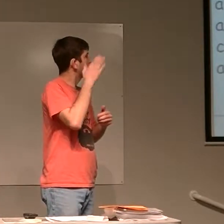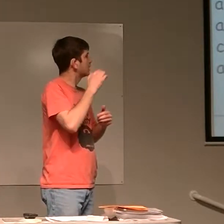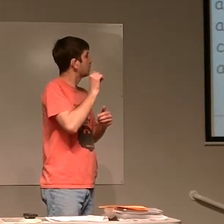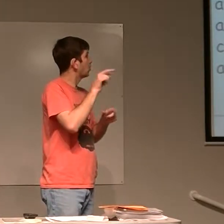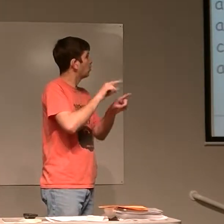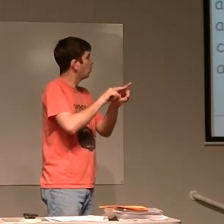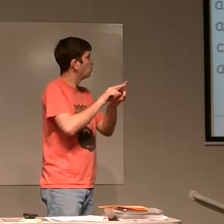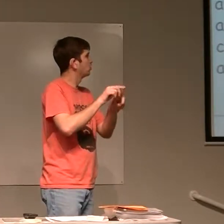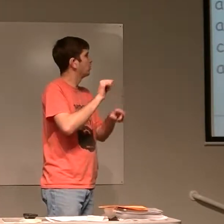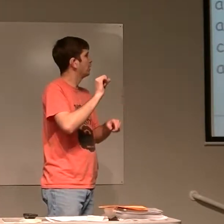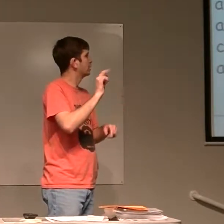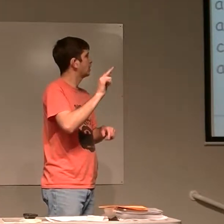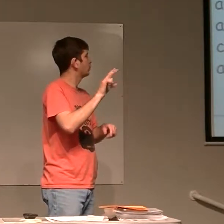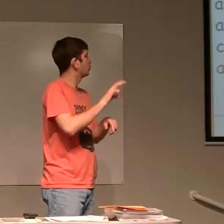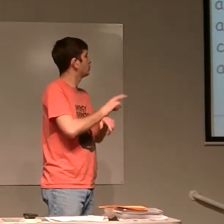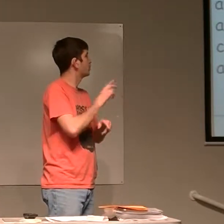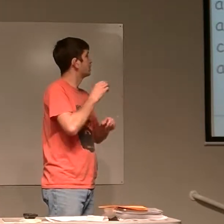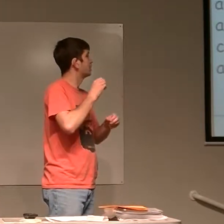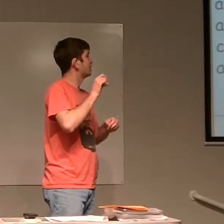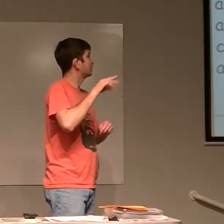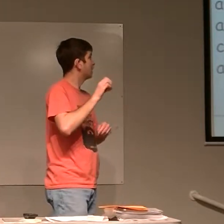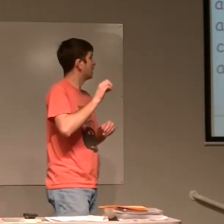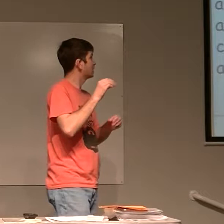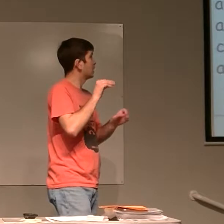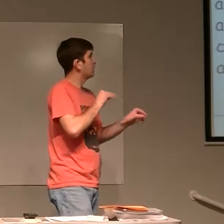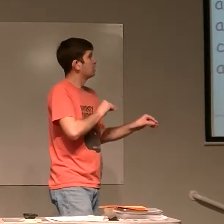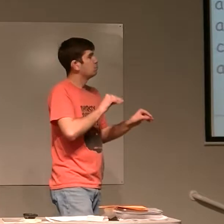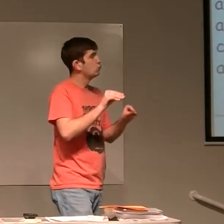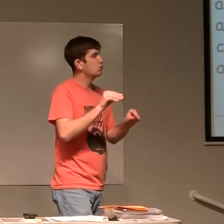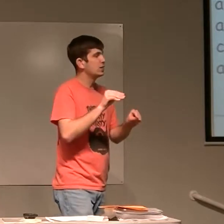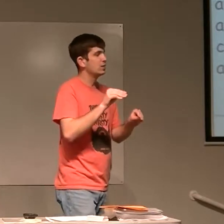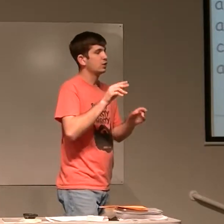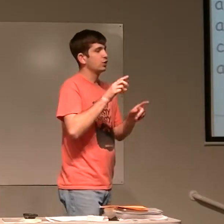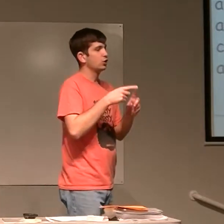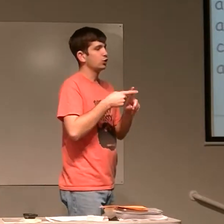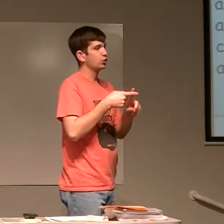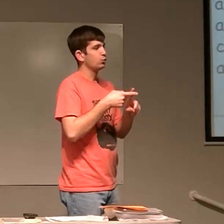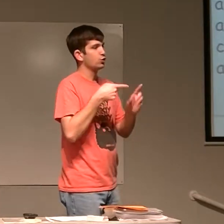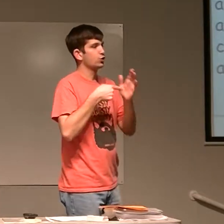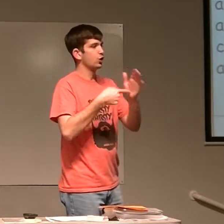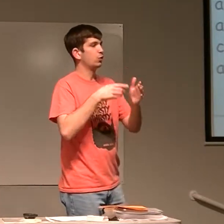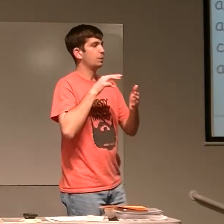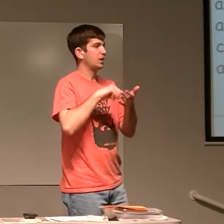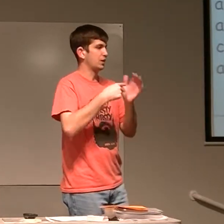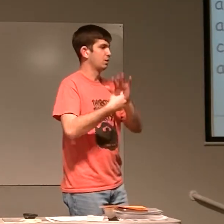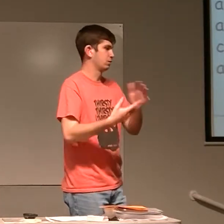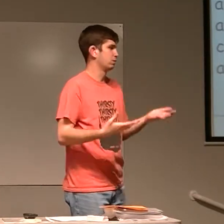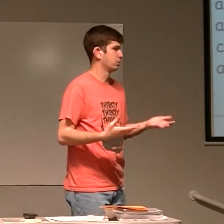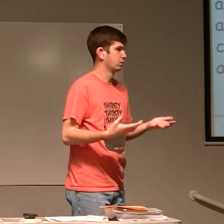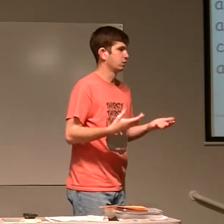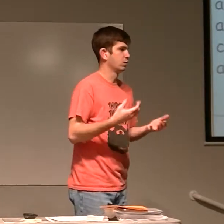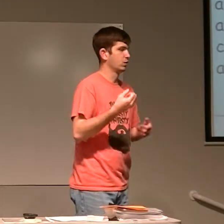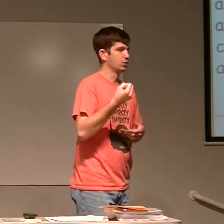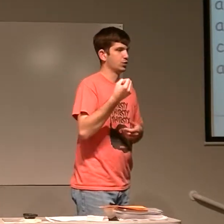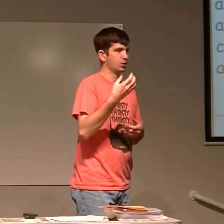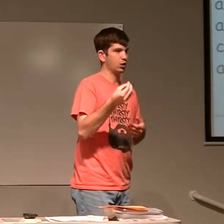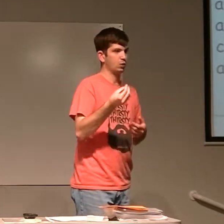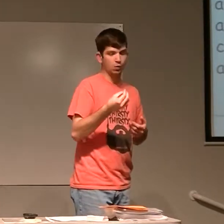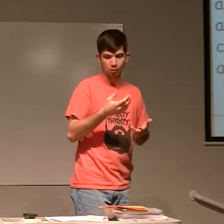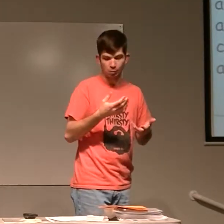concepts. Also, ASL uses space movement to show the meaning. So